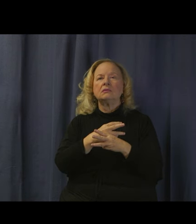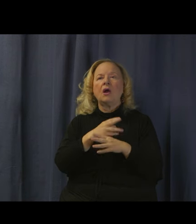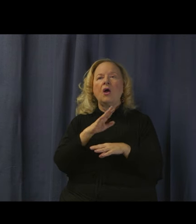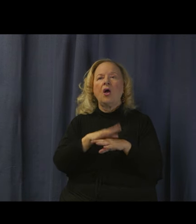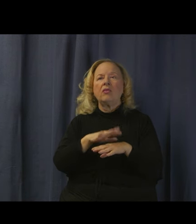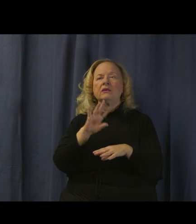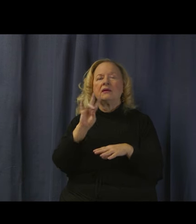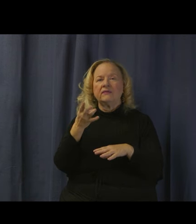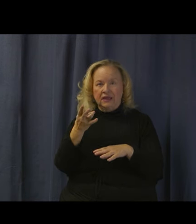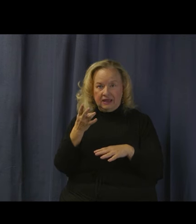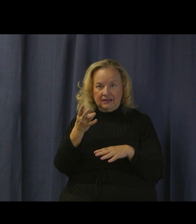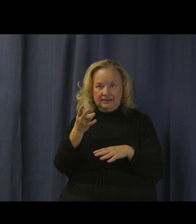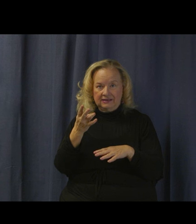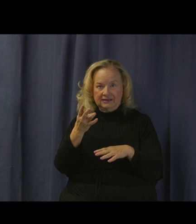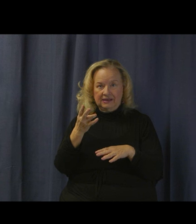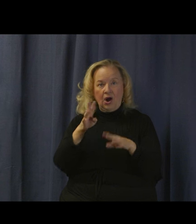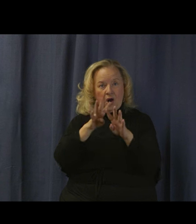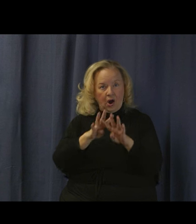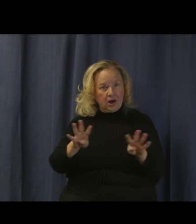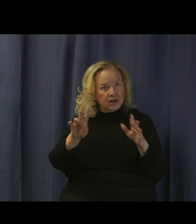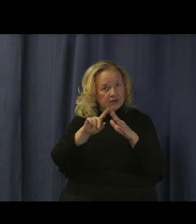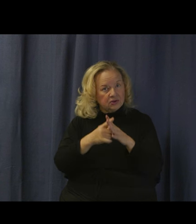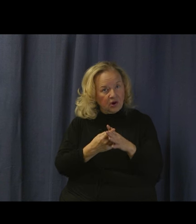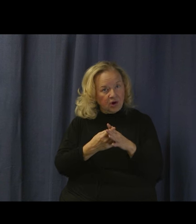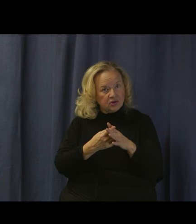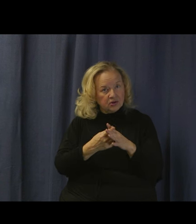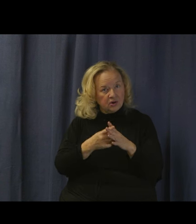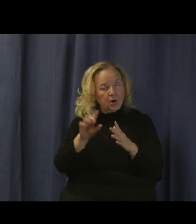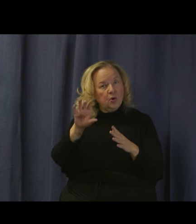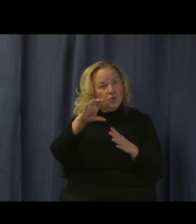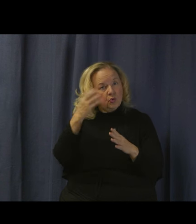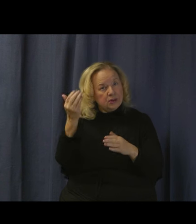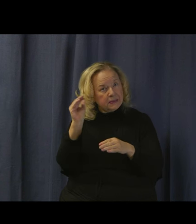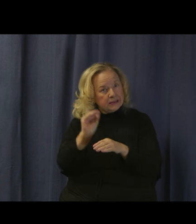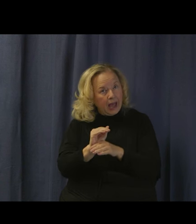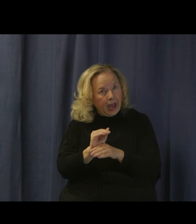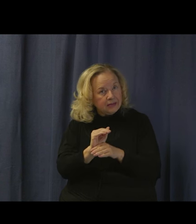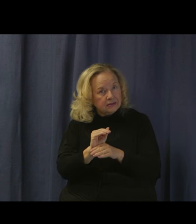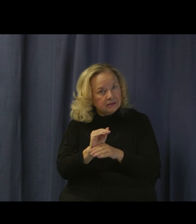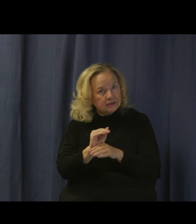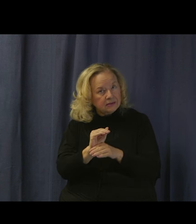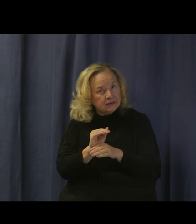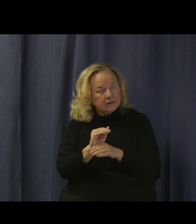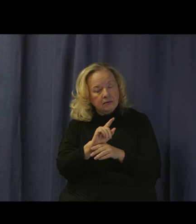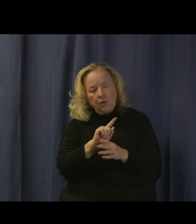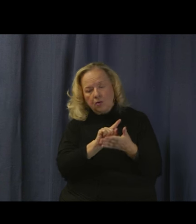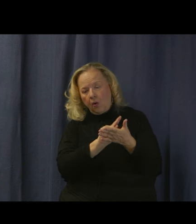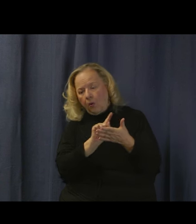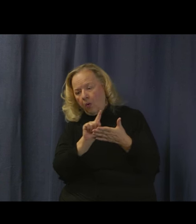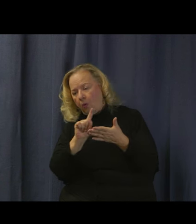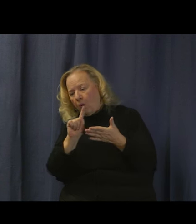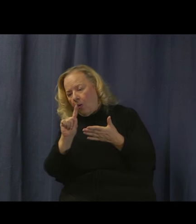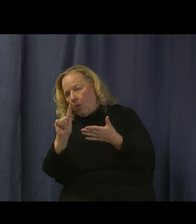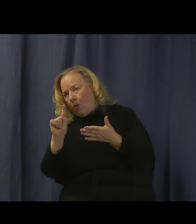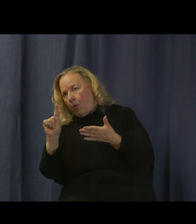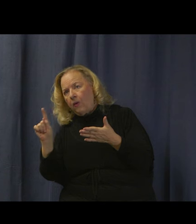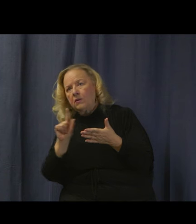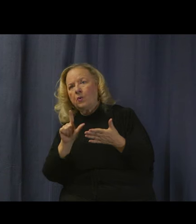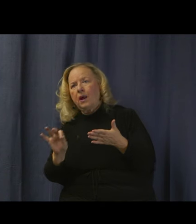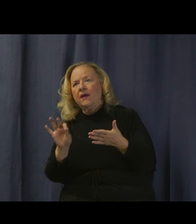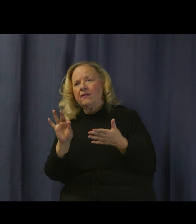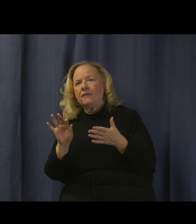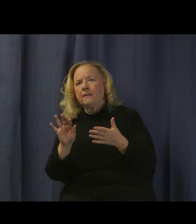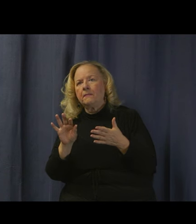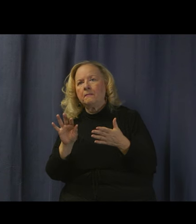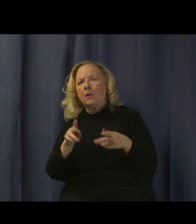Hanukkah starts Christmas night. And then the 29th will be our party. Oh, I don't